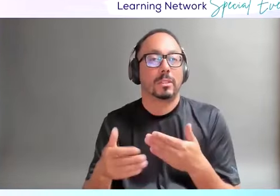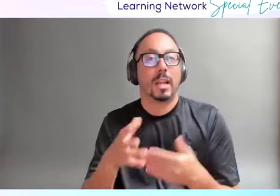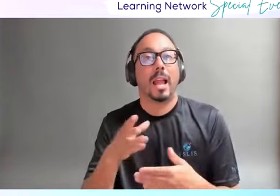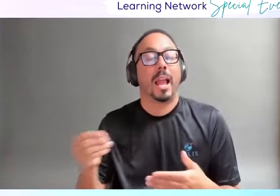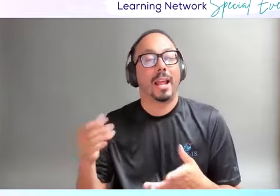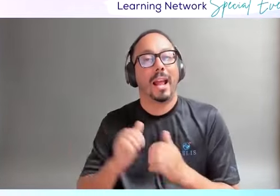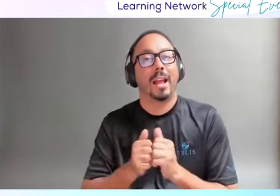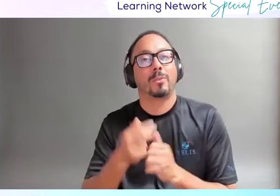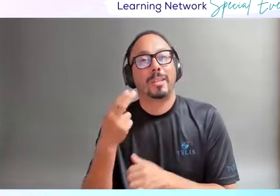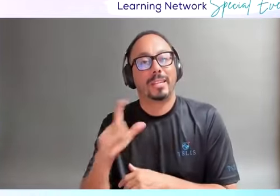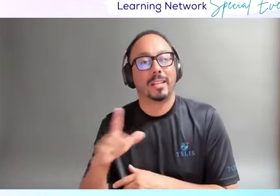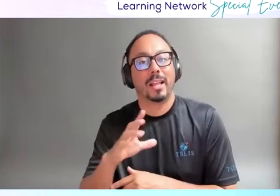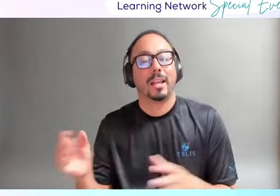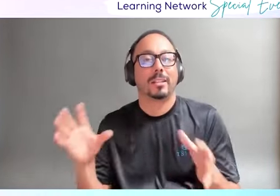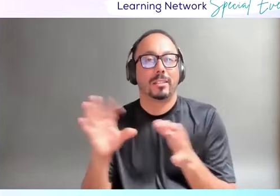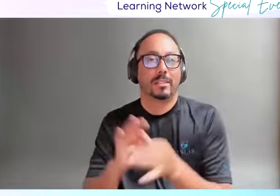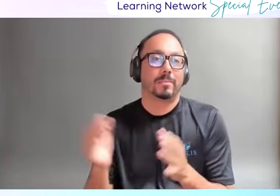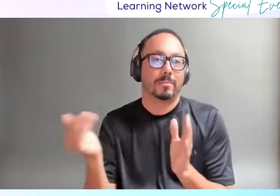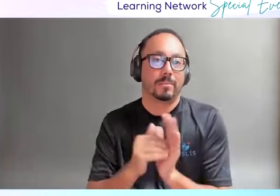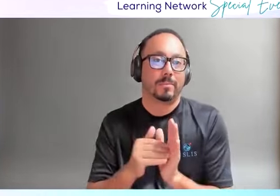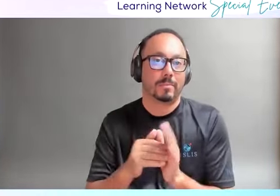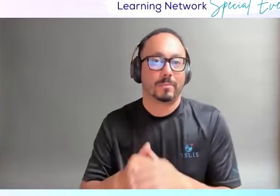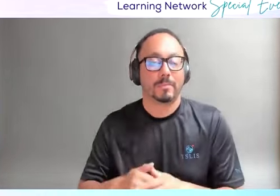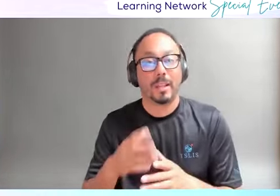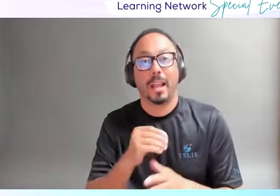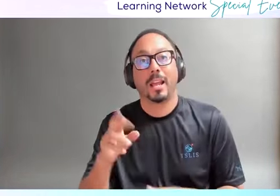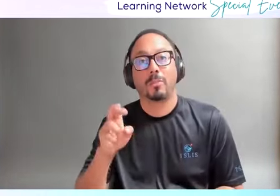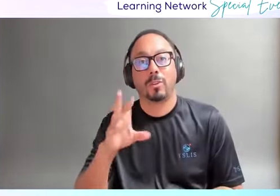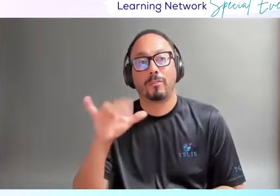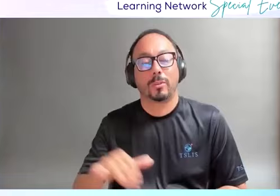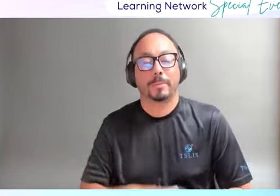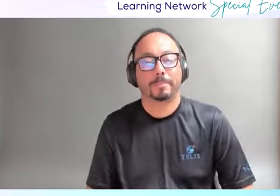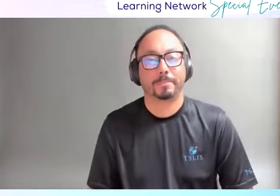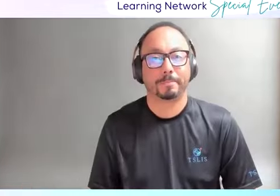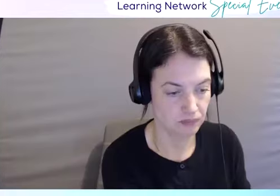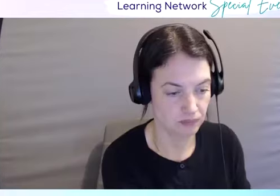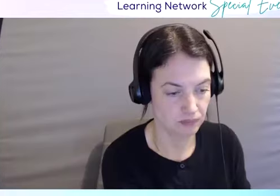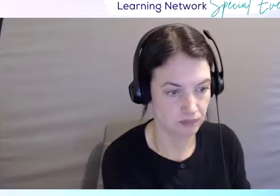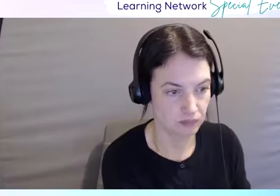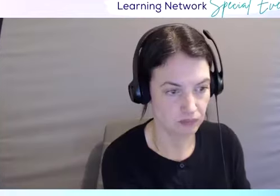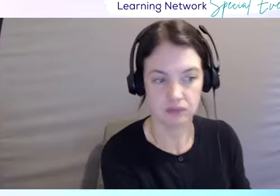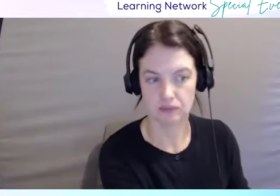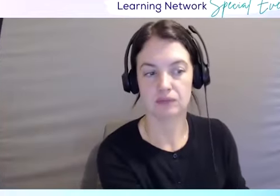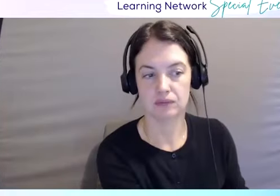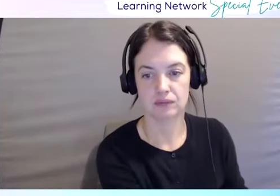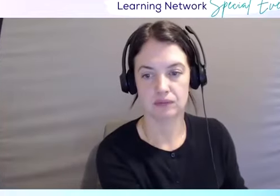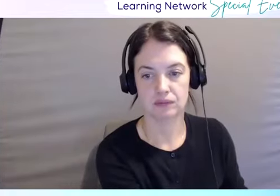reconnection and recovery. And Eventa is one of the sites in Calgary where we're doing one